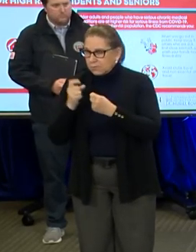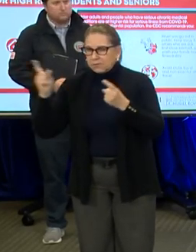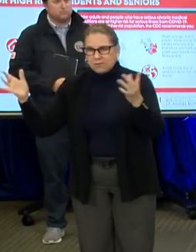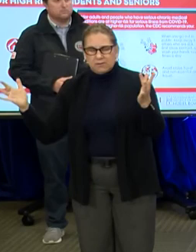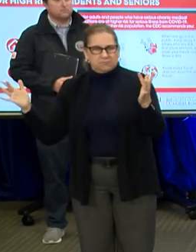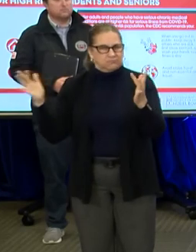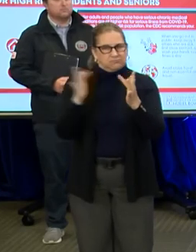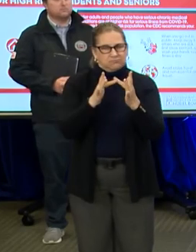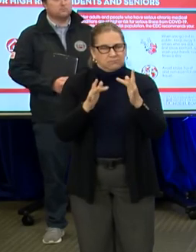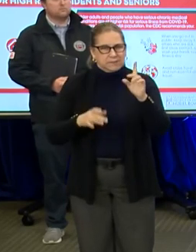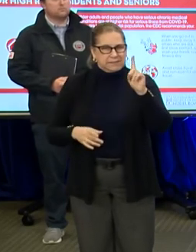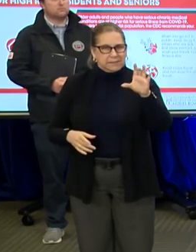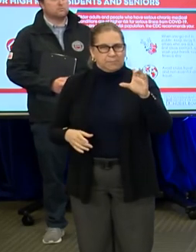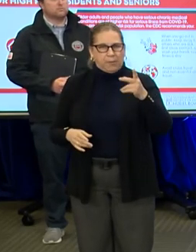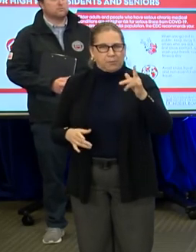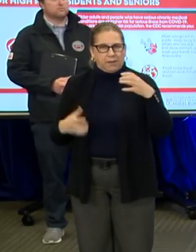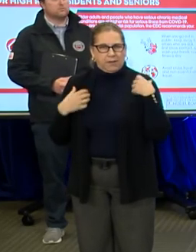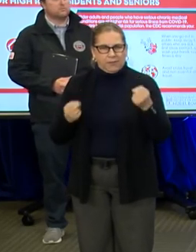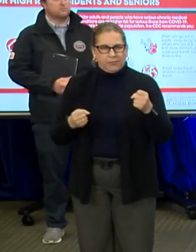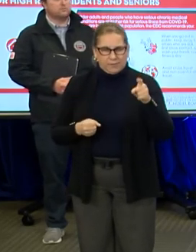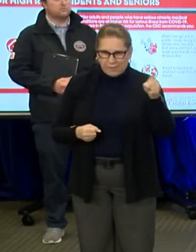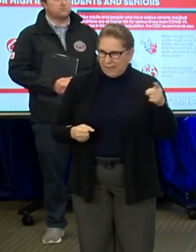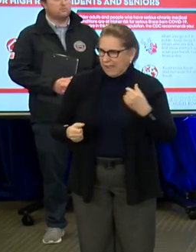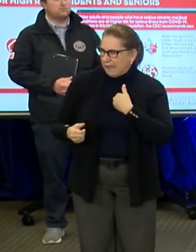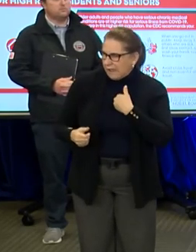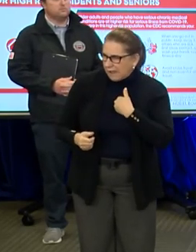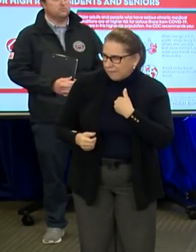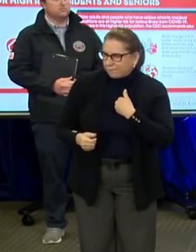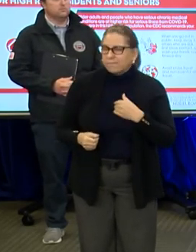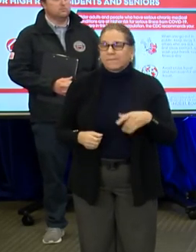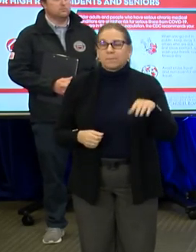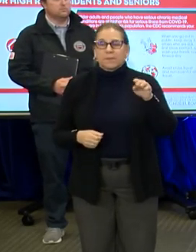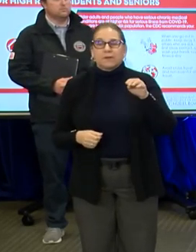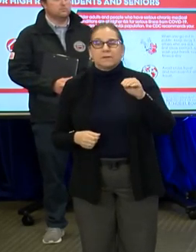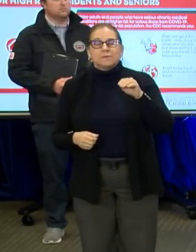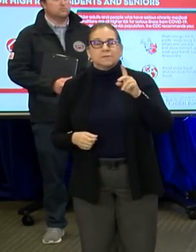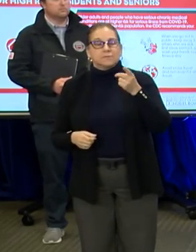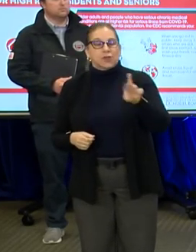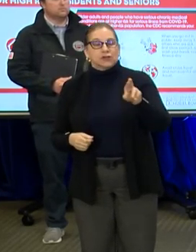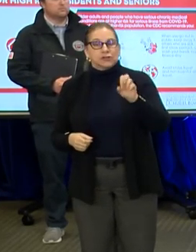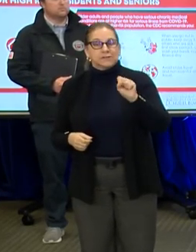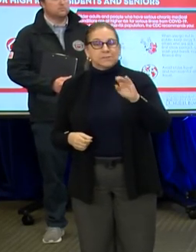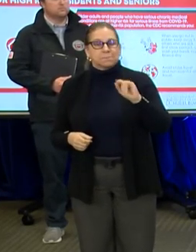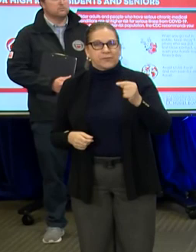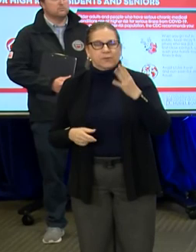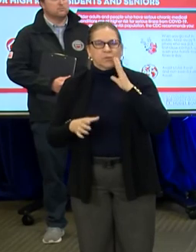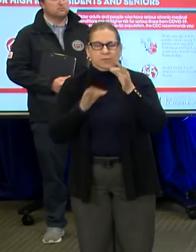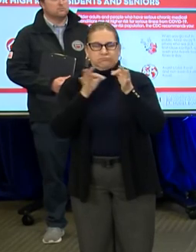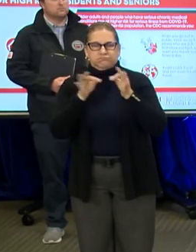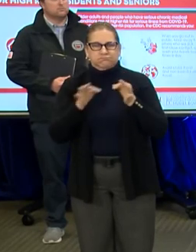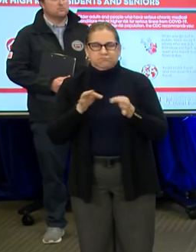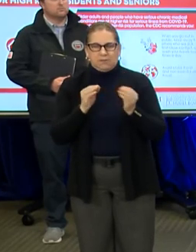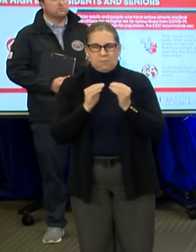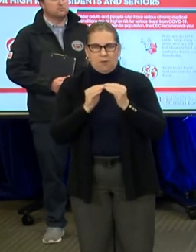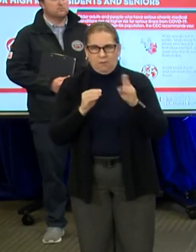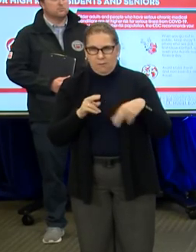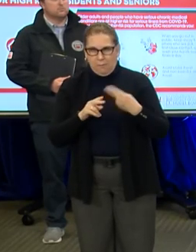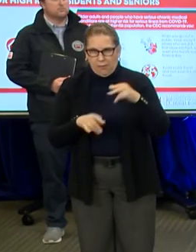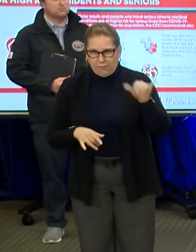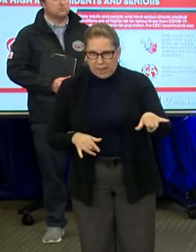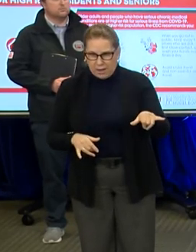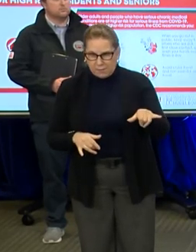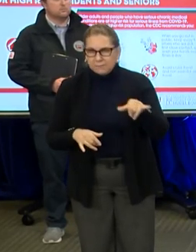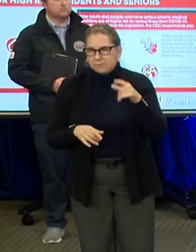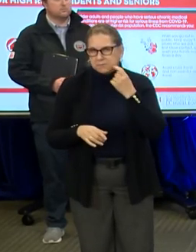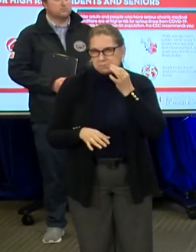Smith will say more about that in a moment. I also want to reiterate the point that I have made